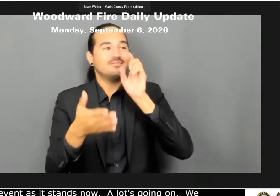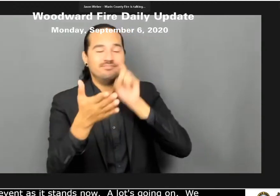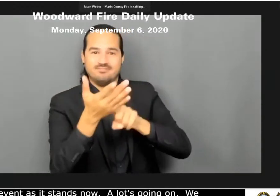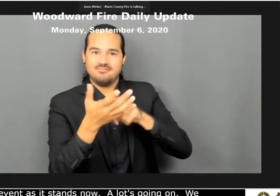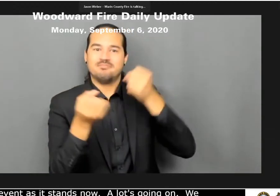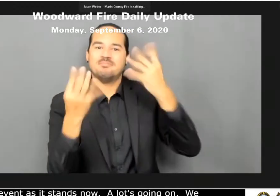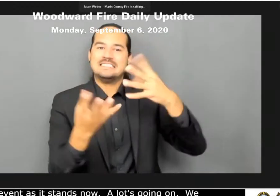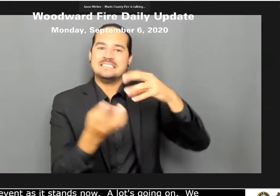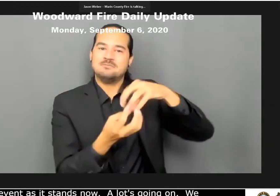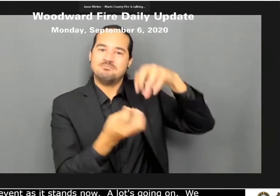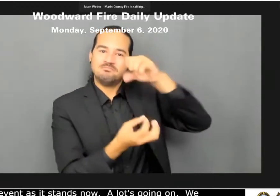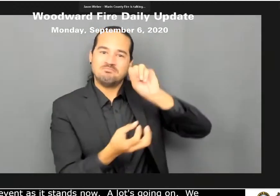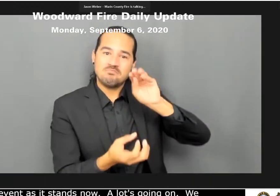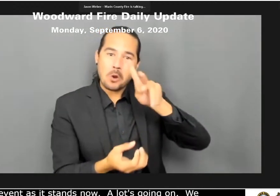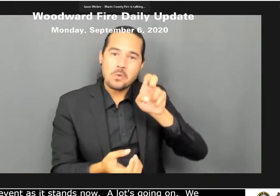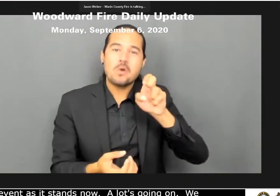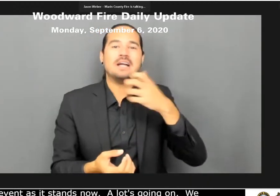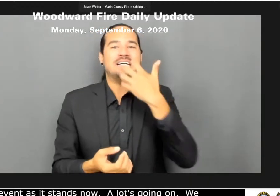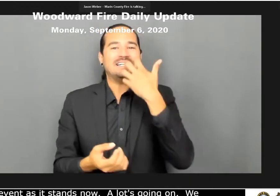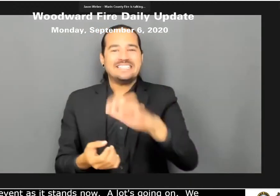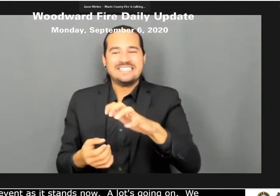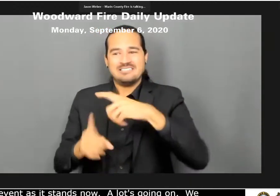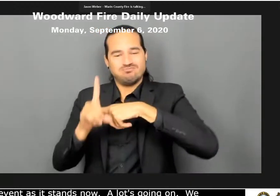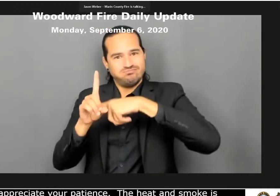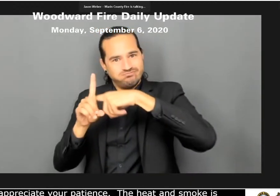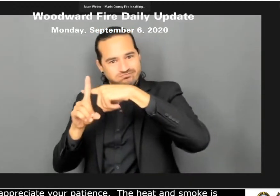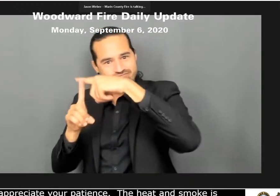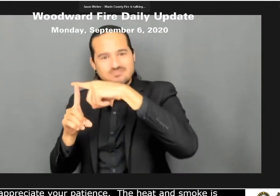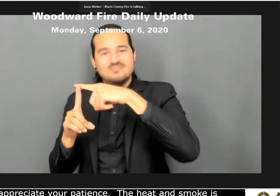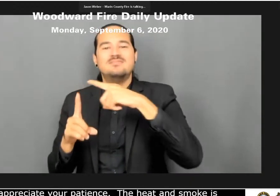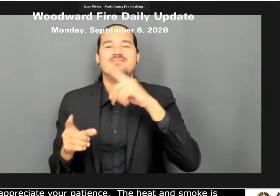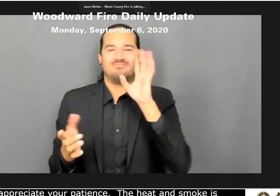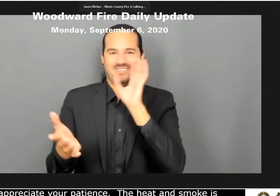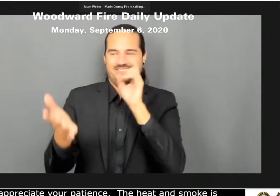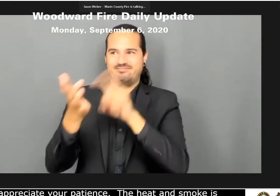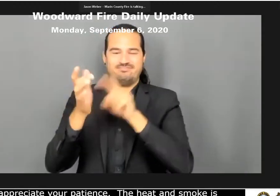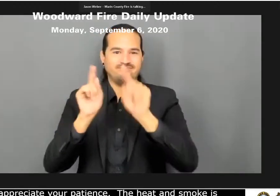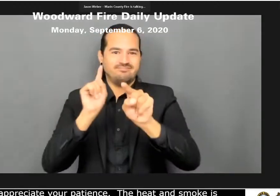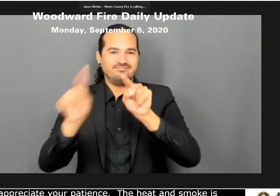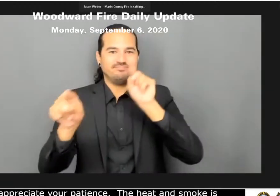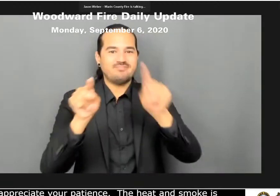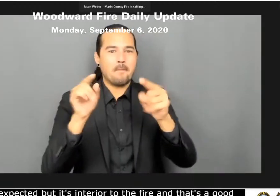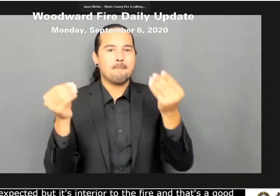fire, and that's a good thing. So I'll pass it on to the incident commander, and thank you, and have a good, safe day.